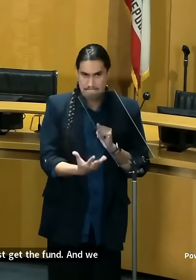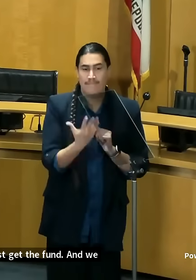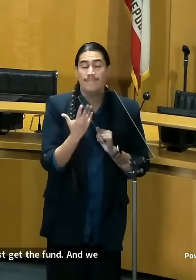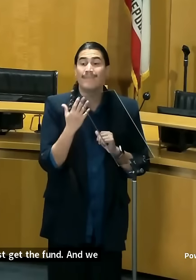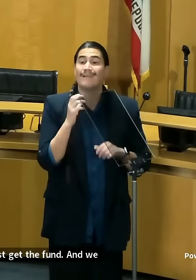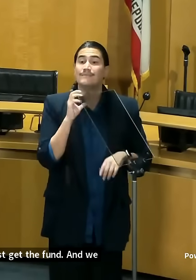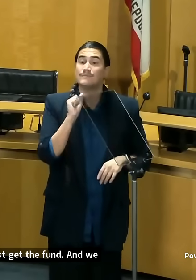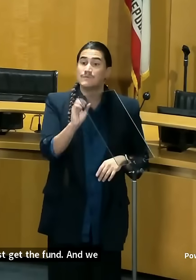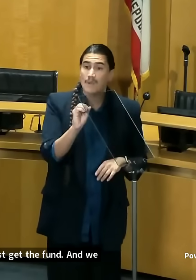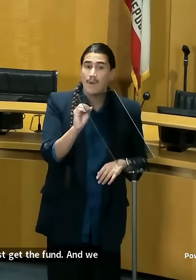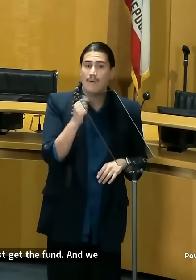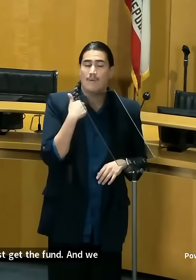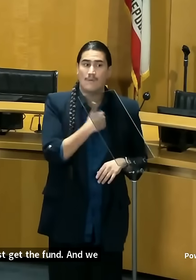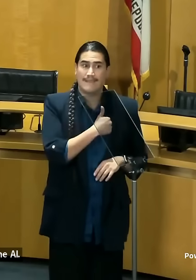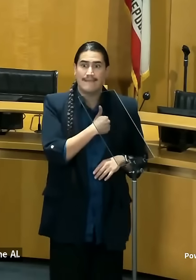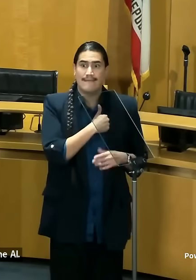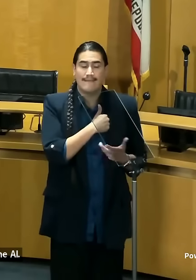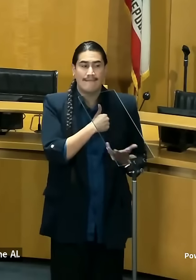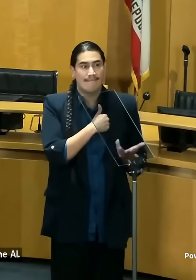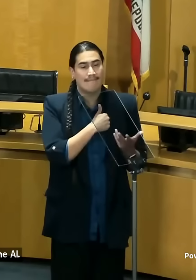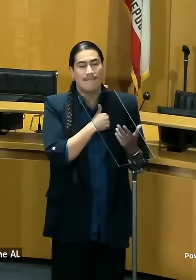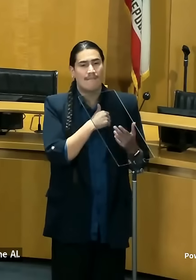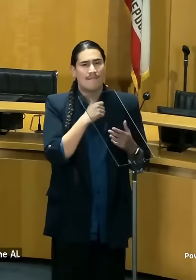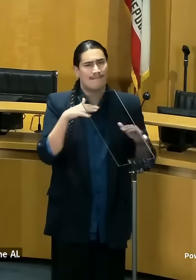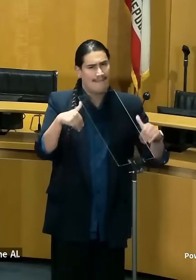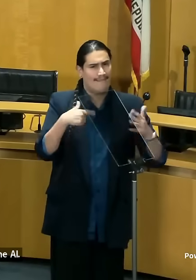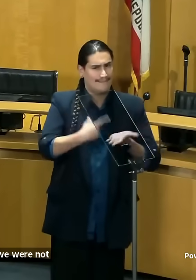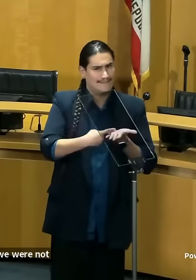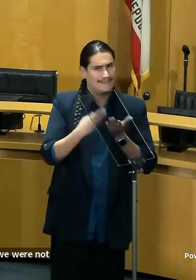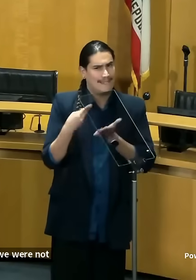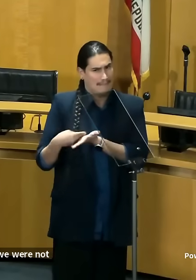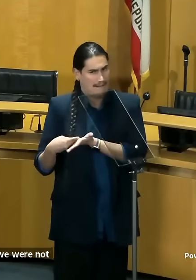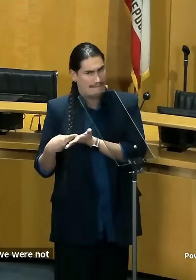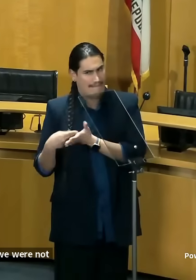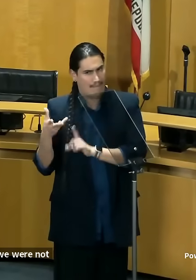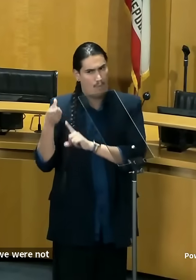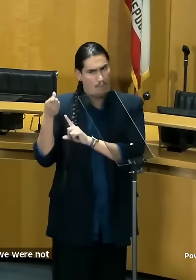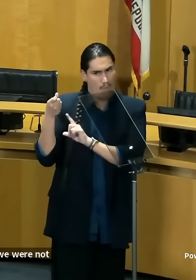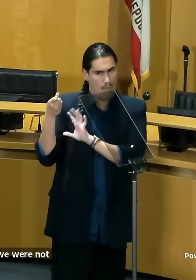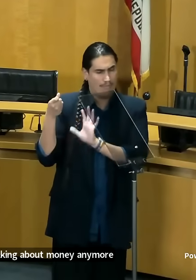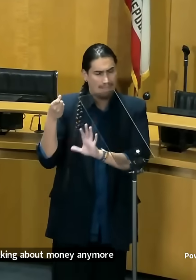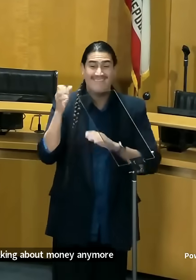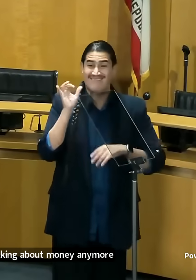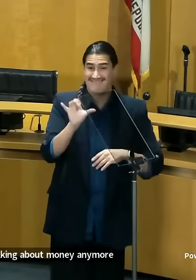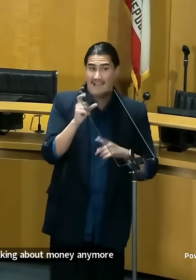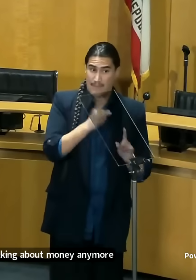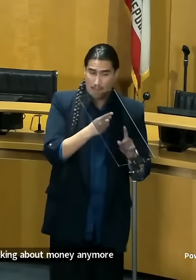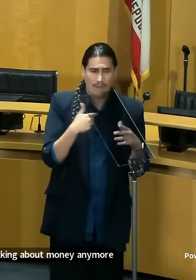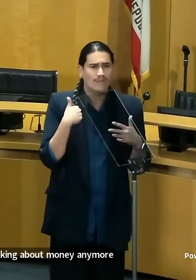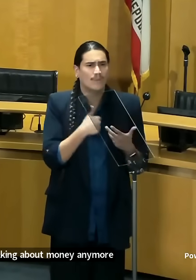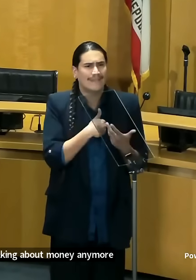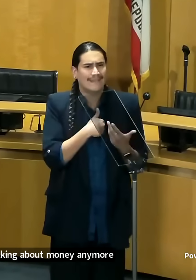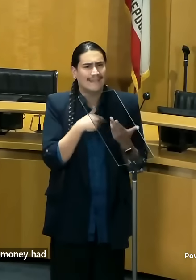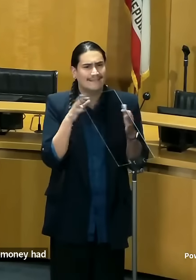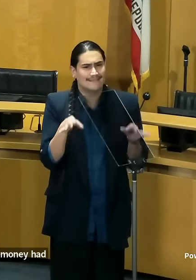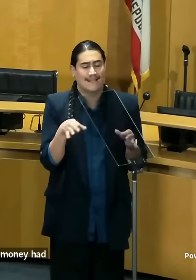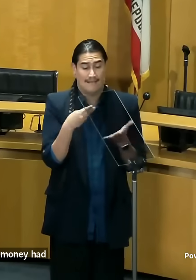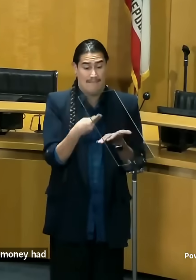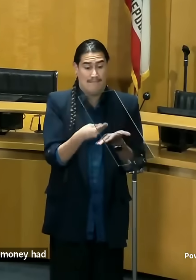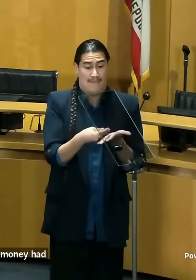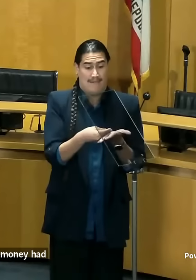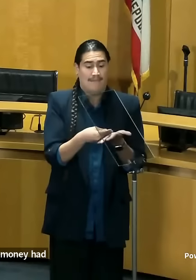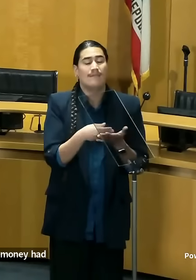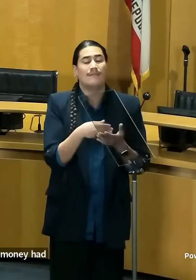And even though we were not talking about money anymore, at that point, the money had passed the $1